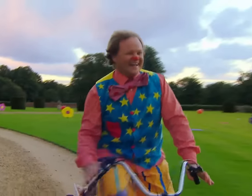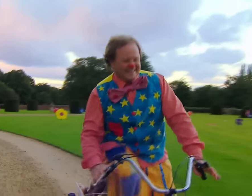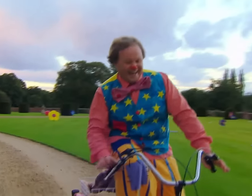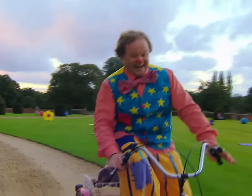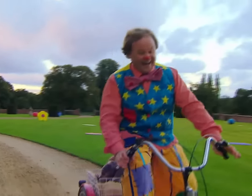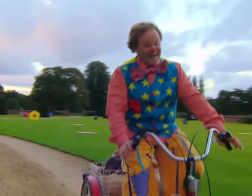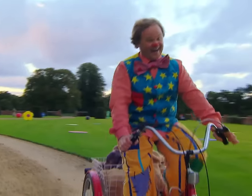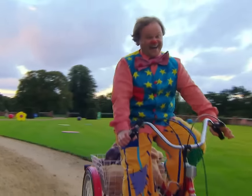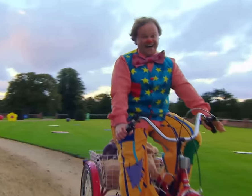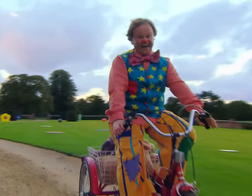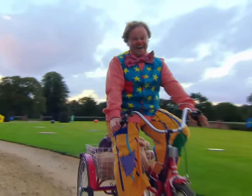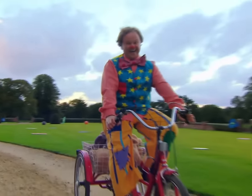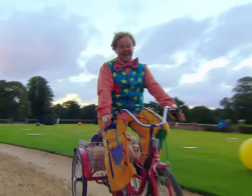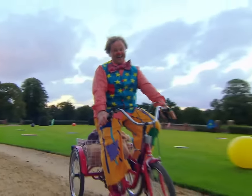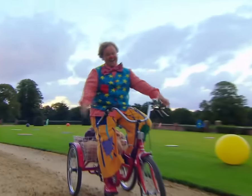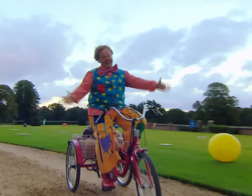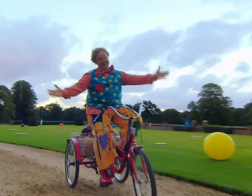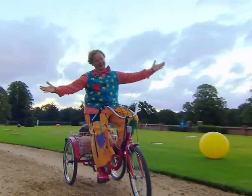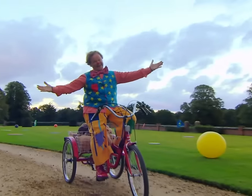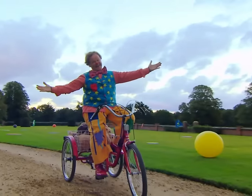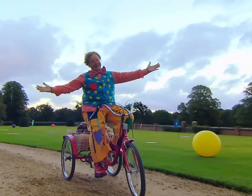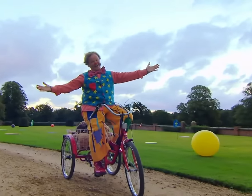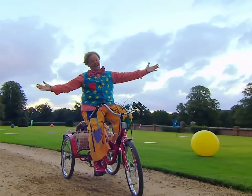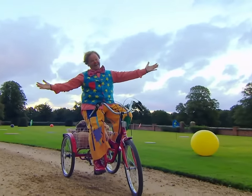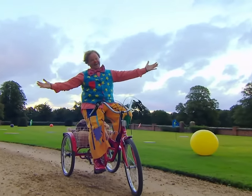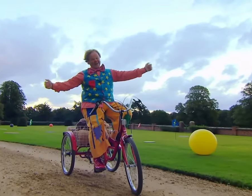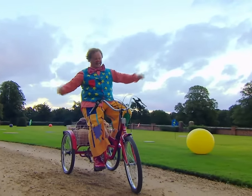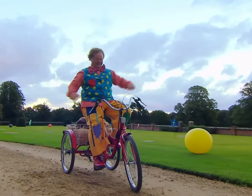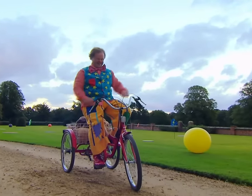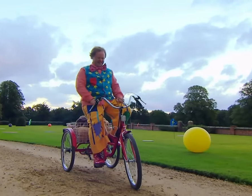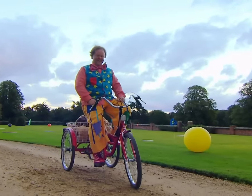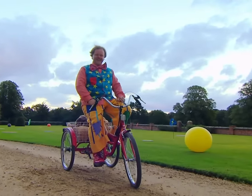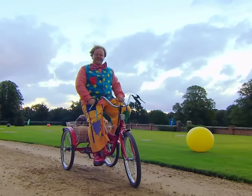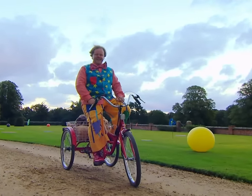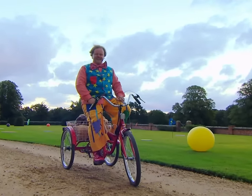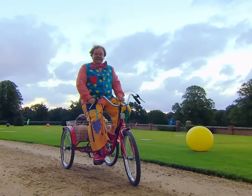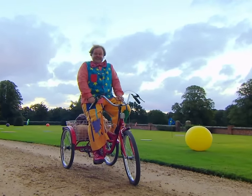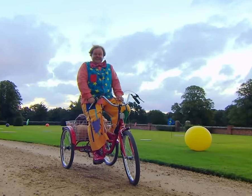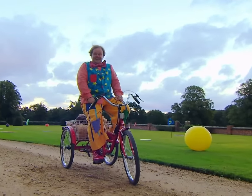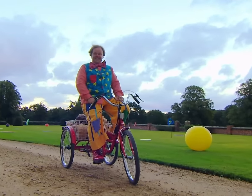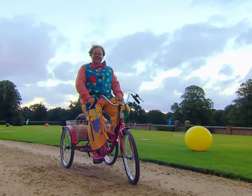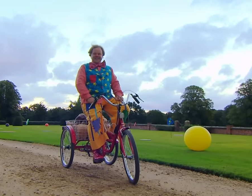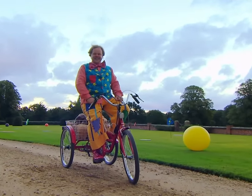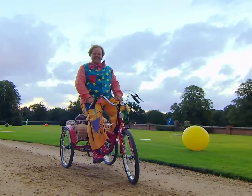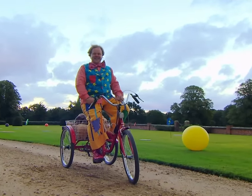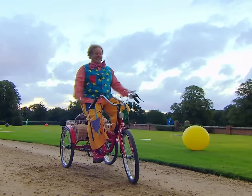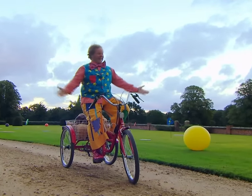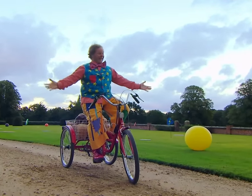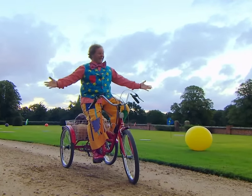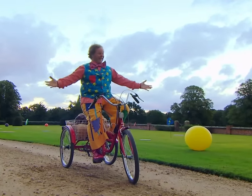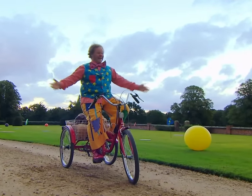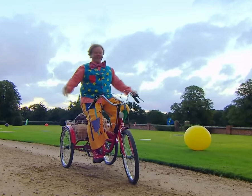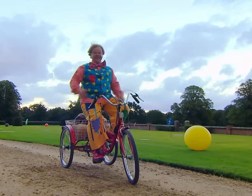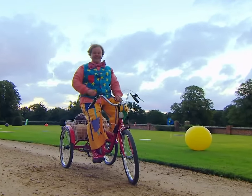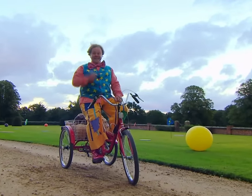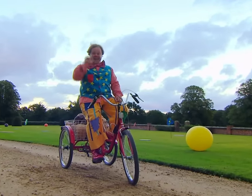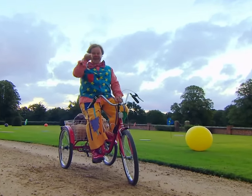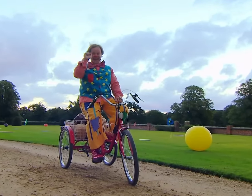Yes! You're cycling. You can exercise and sit down. Ta-da!